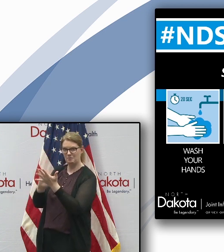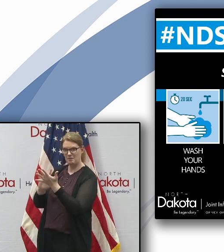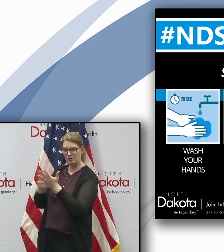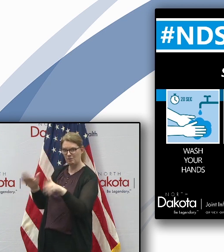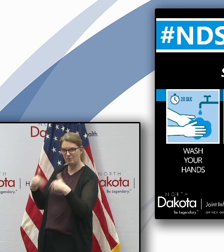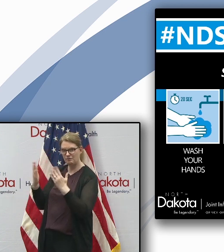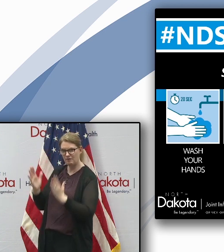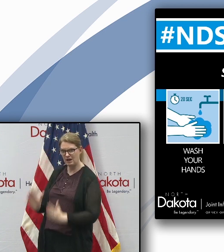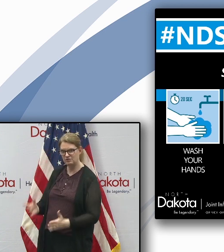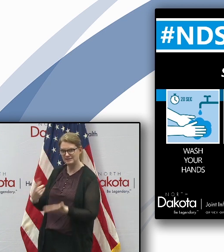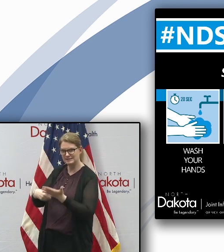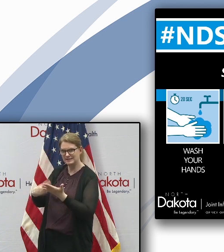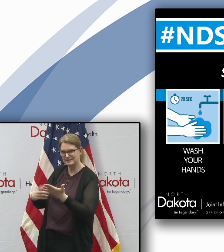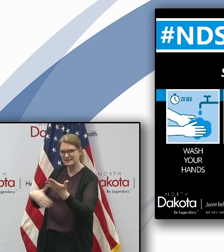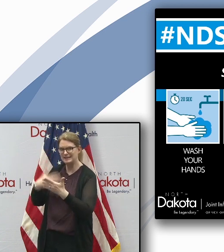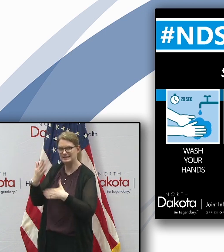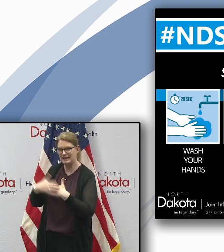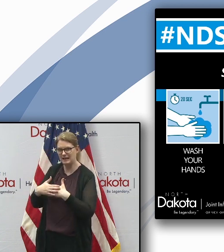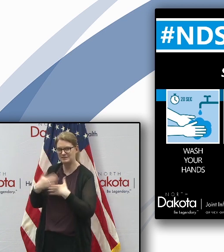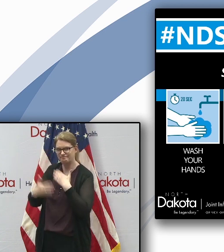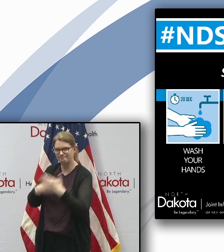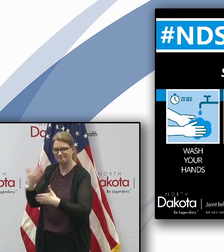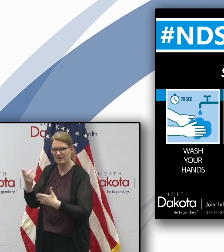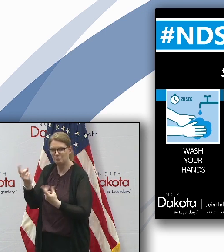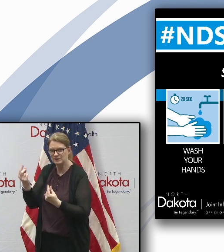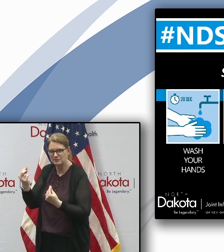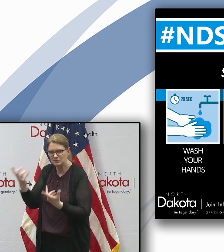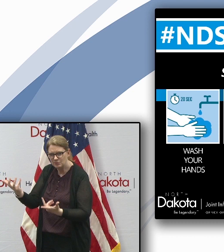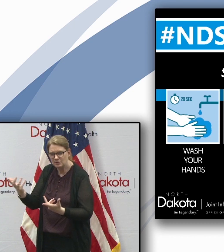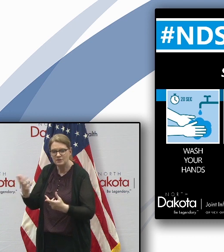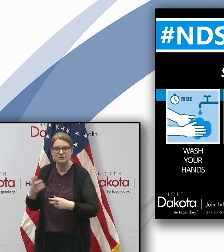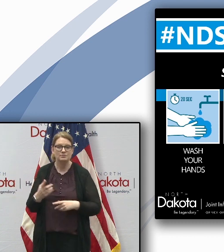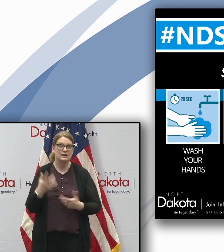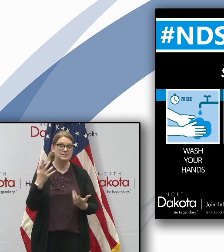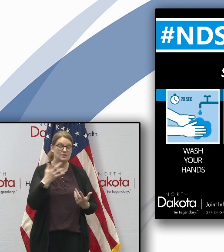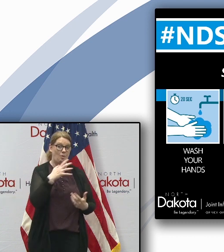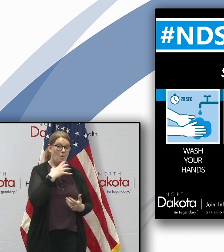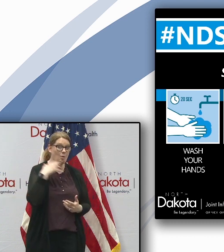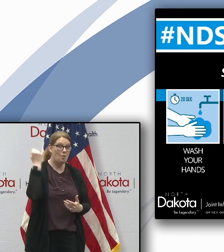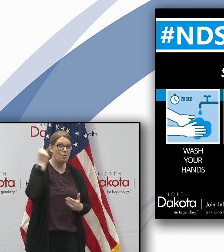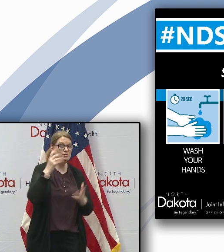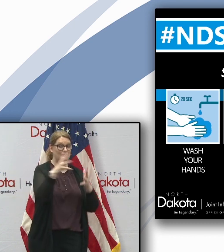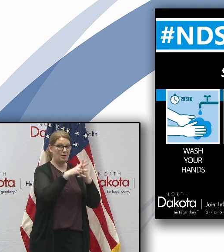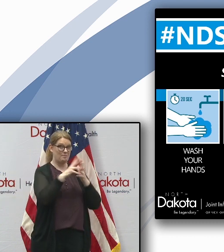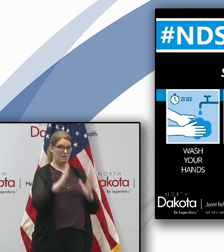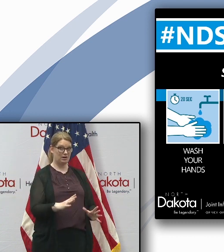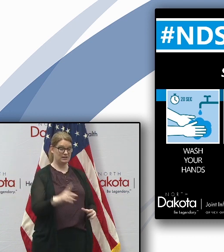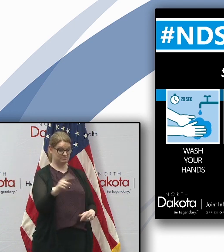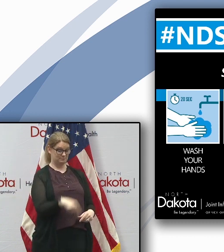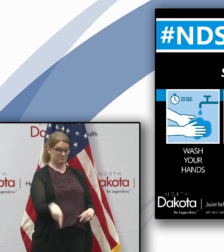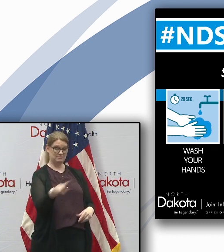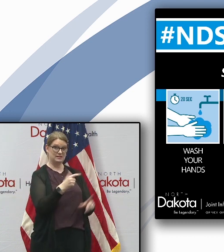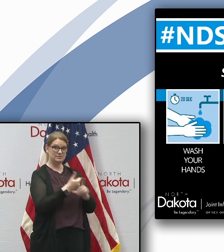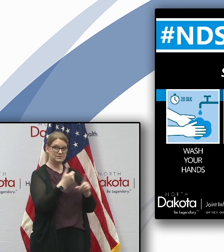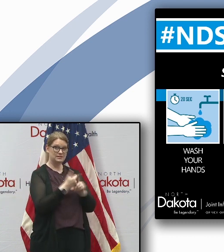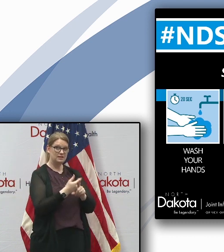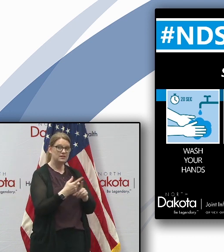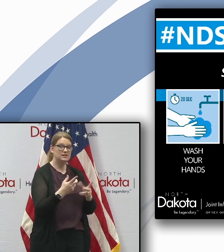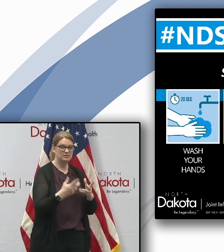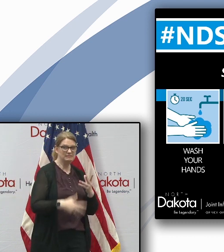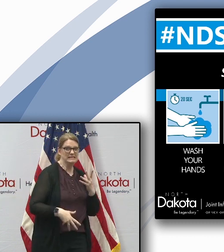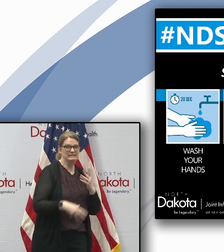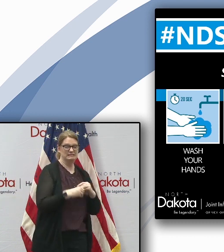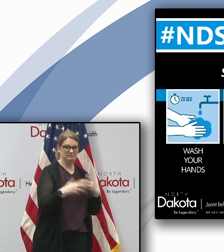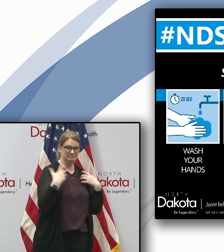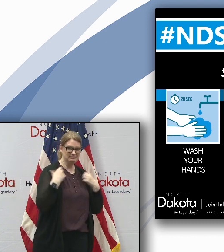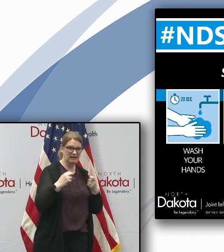steps. But and again, for older Americans and those who have serious underlying health conditions to take extra precautions